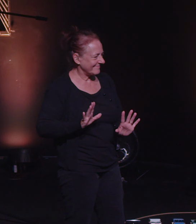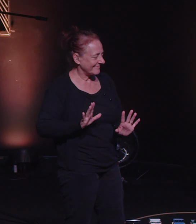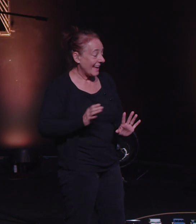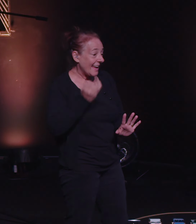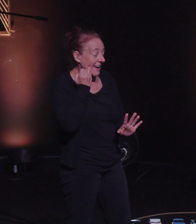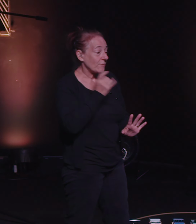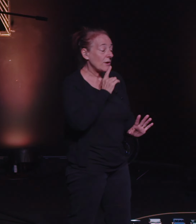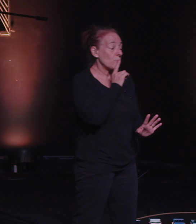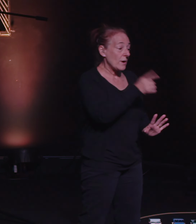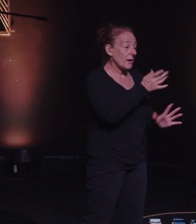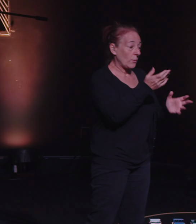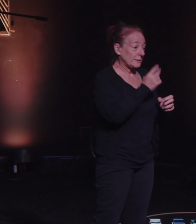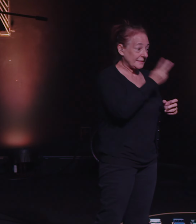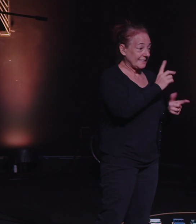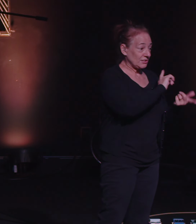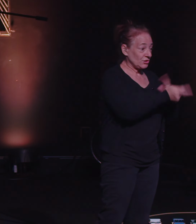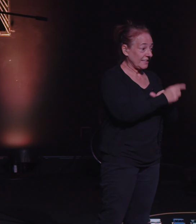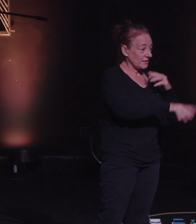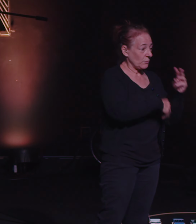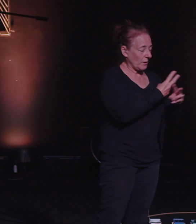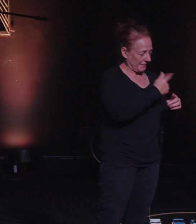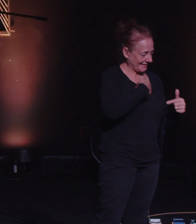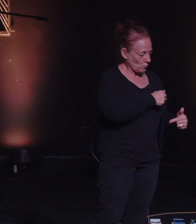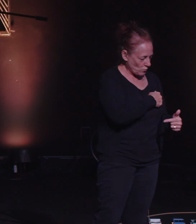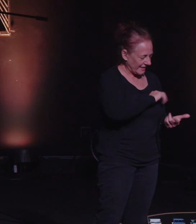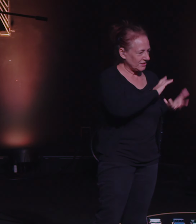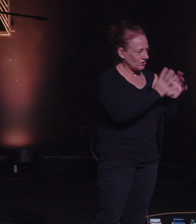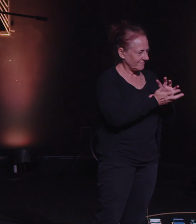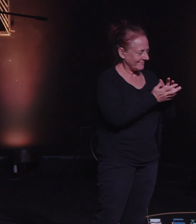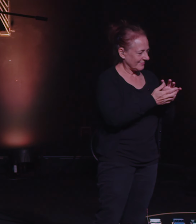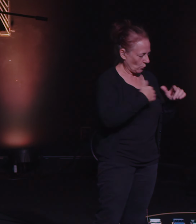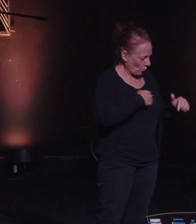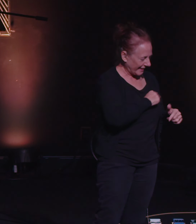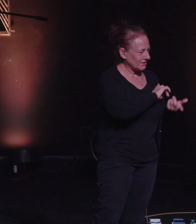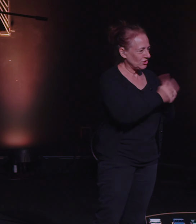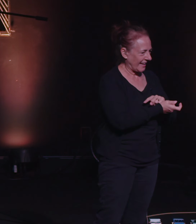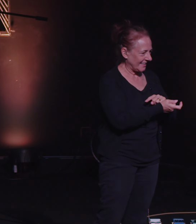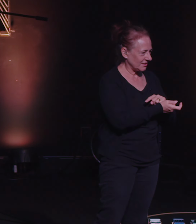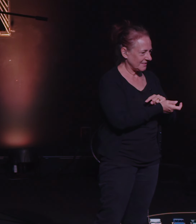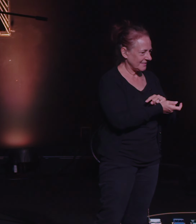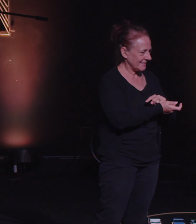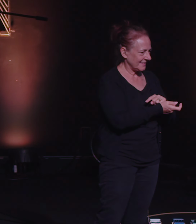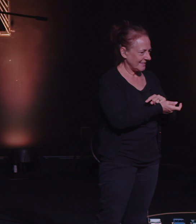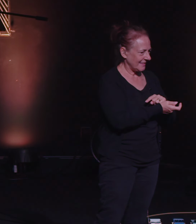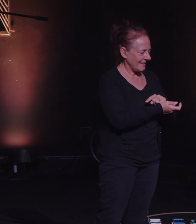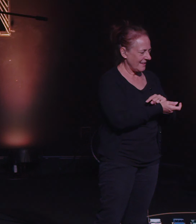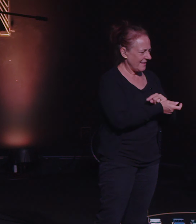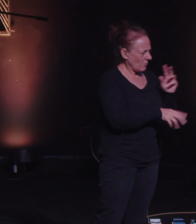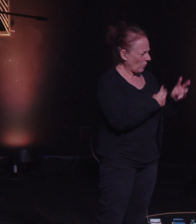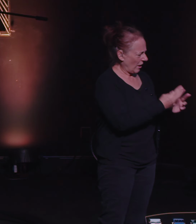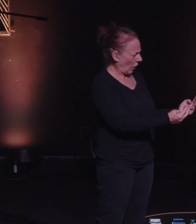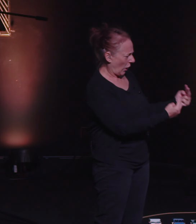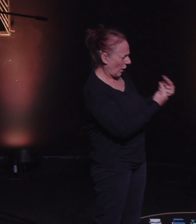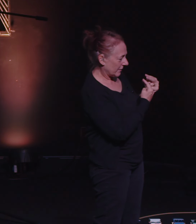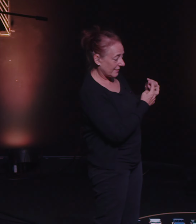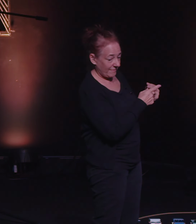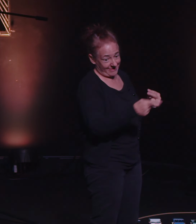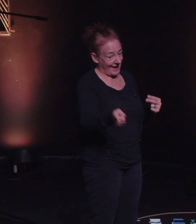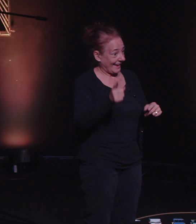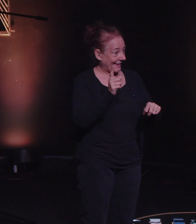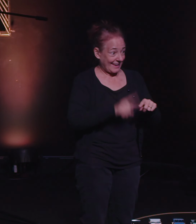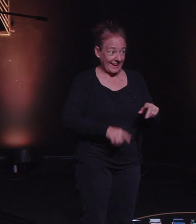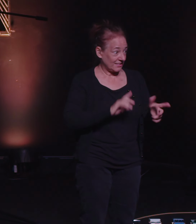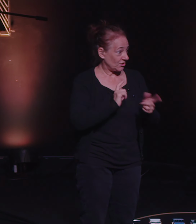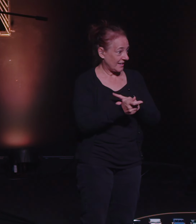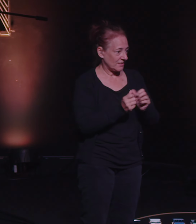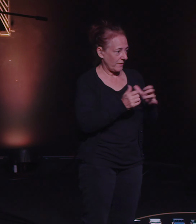If we really want to see a change in this world, it's going to be because we change, not them. Not them. They're not supposed to change. That's what